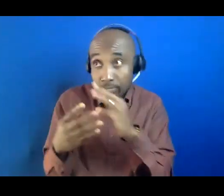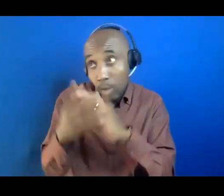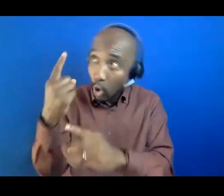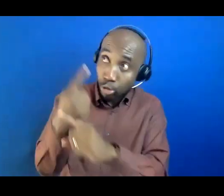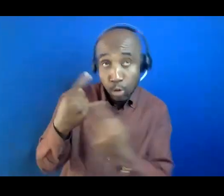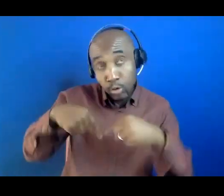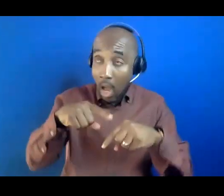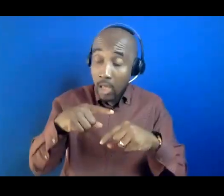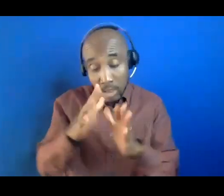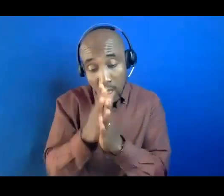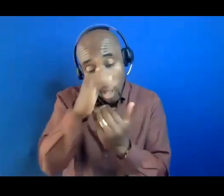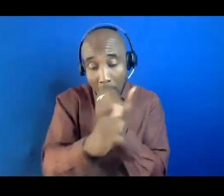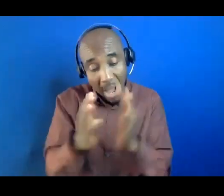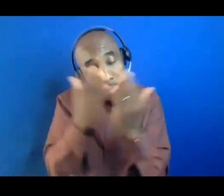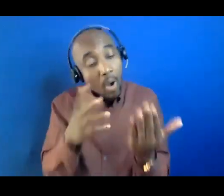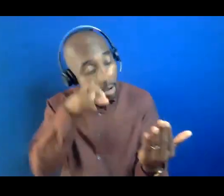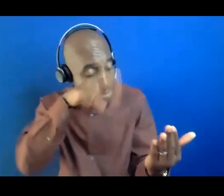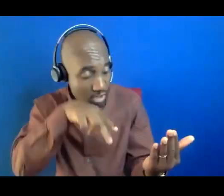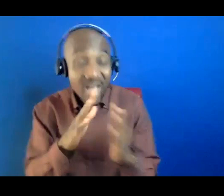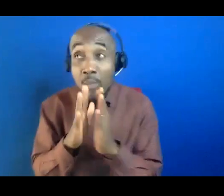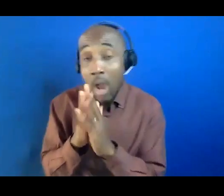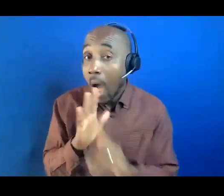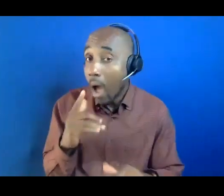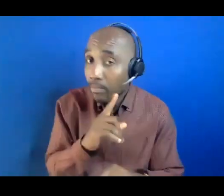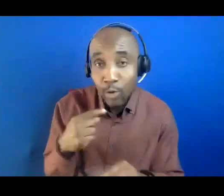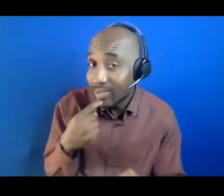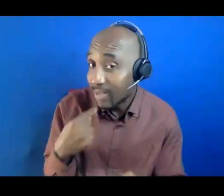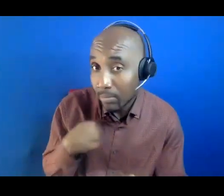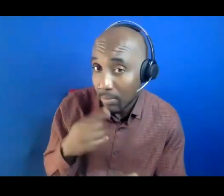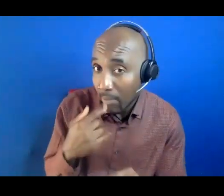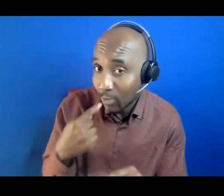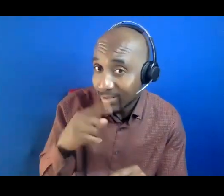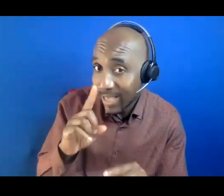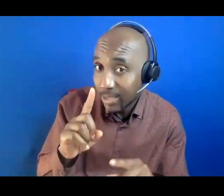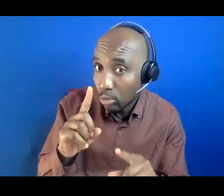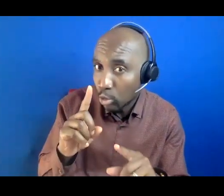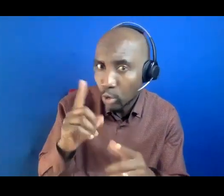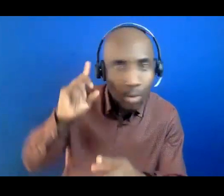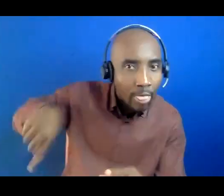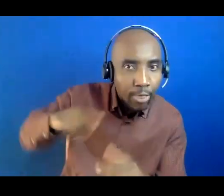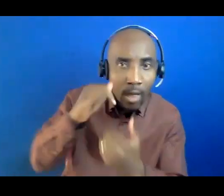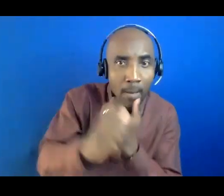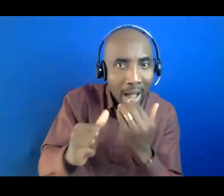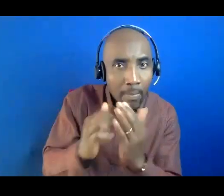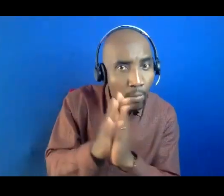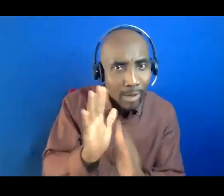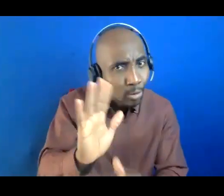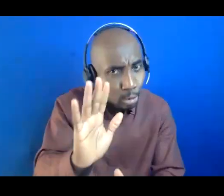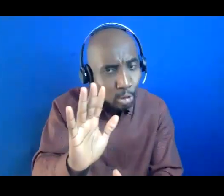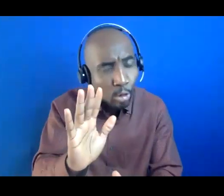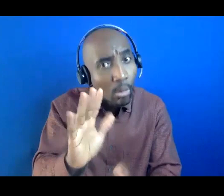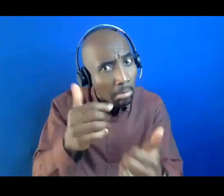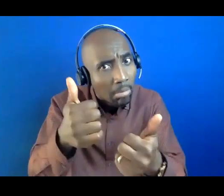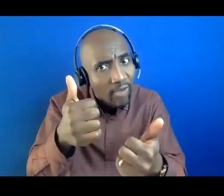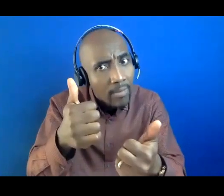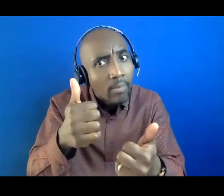saying that God doesn't speak to us when we read our Bibles and we pray. Everyone should read their Bible and they should pray.